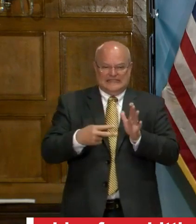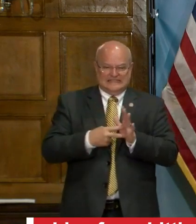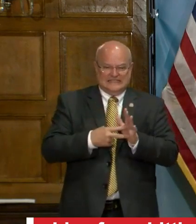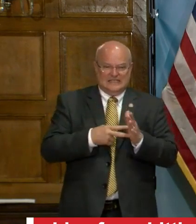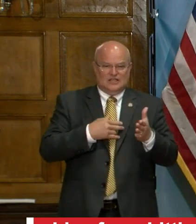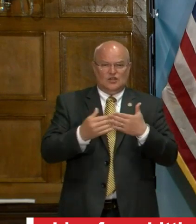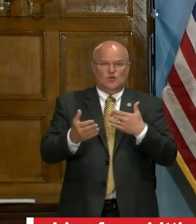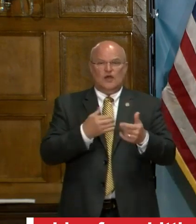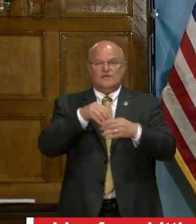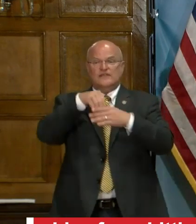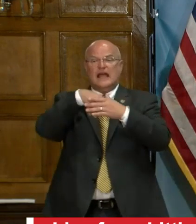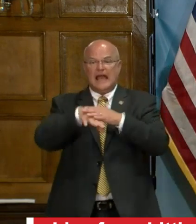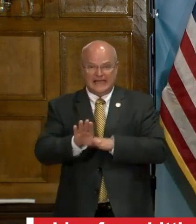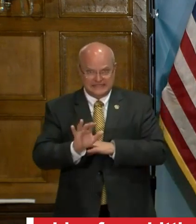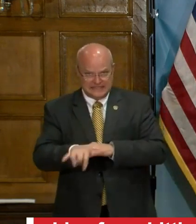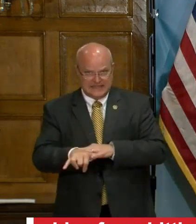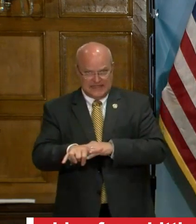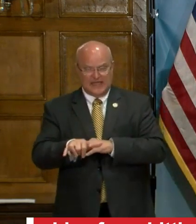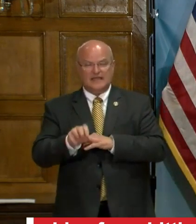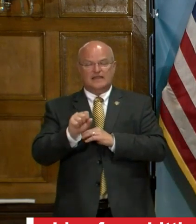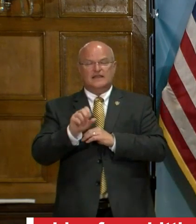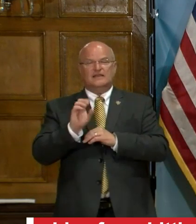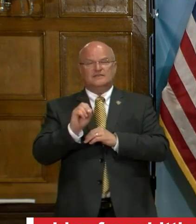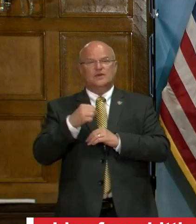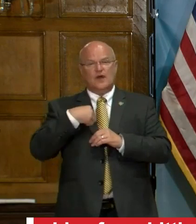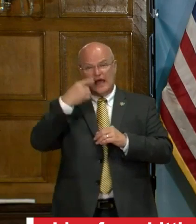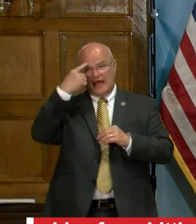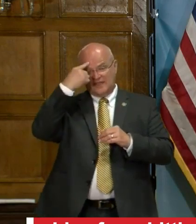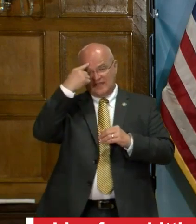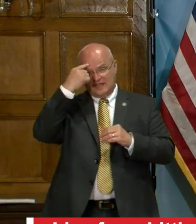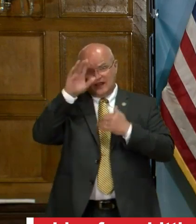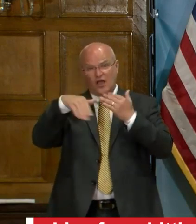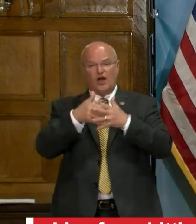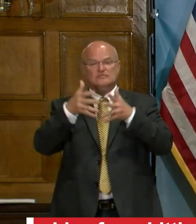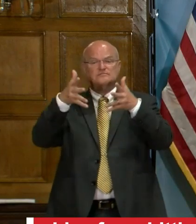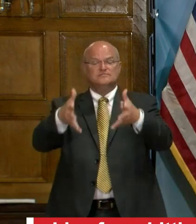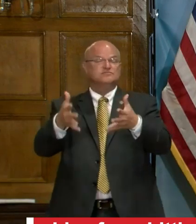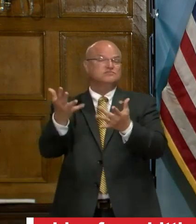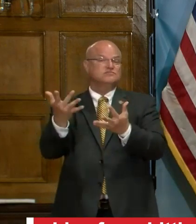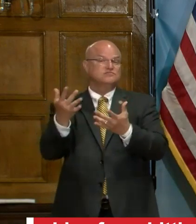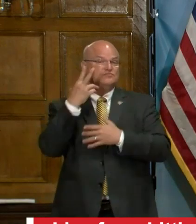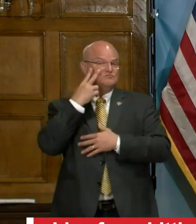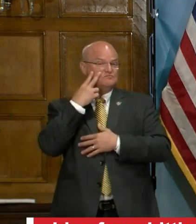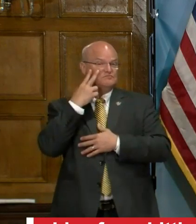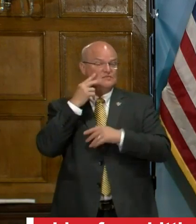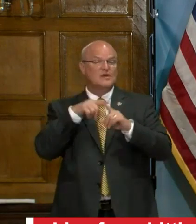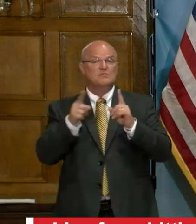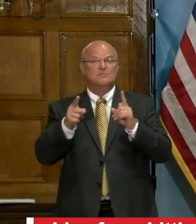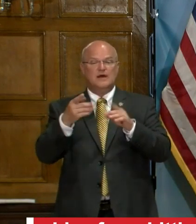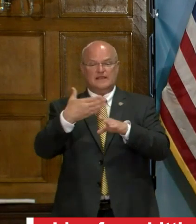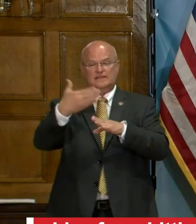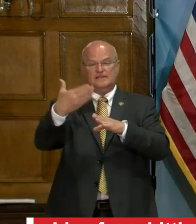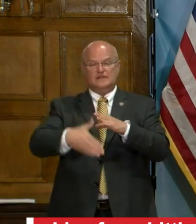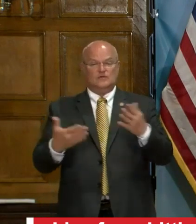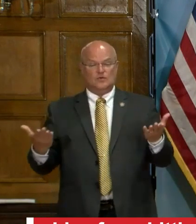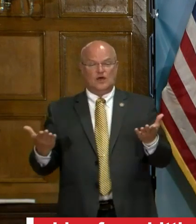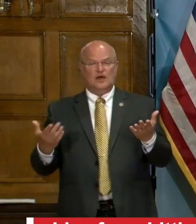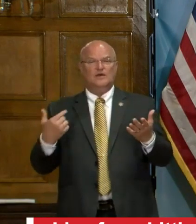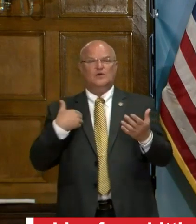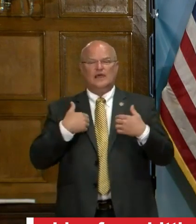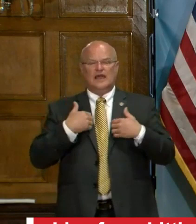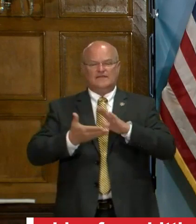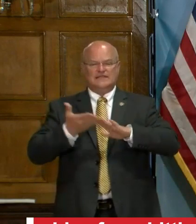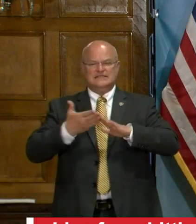of whoever it was that accessed that. So I think that all remains to be seen, but the net result is we